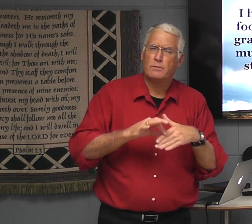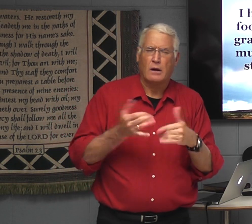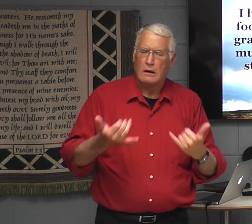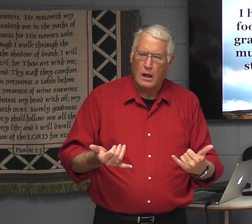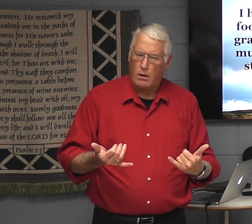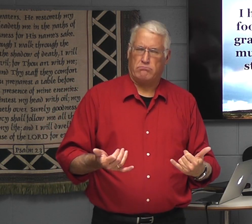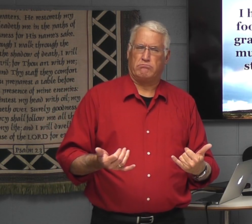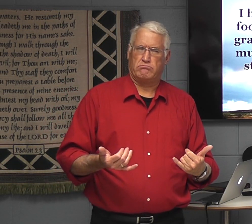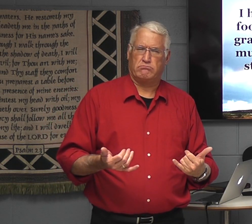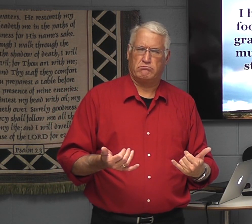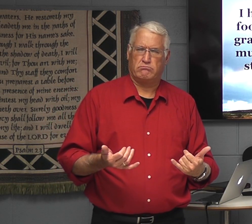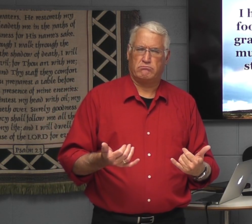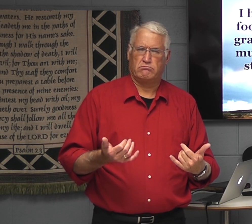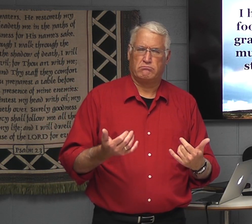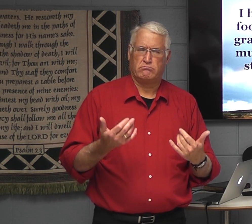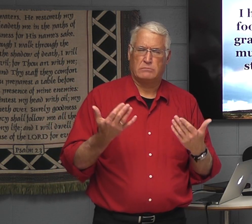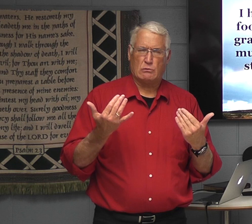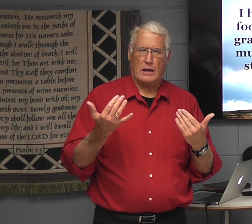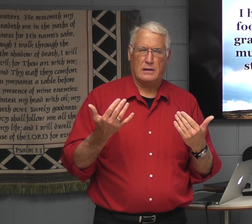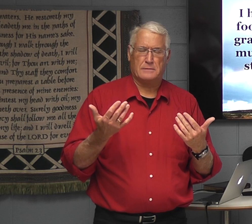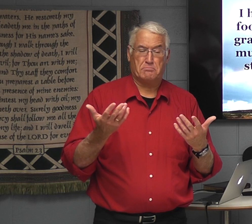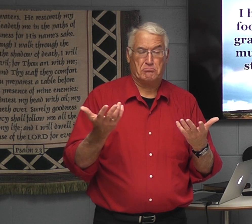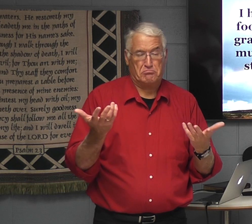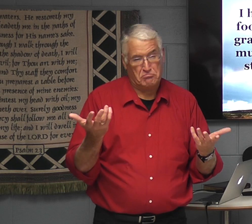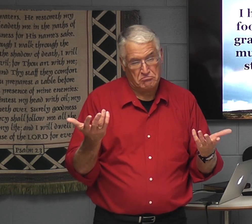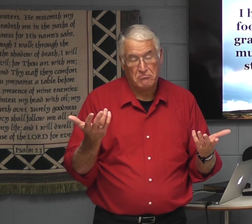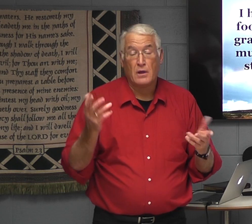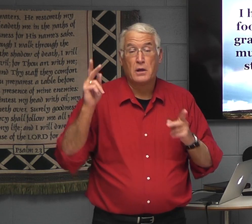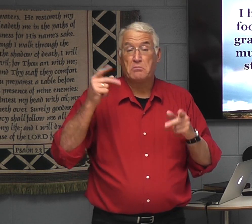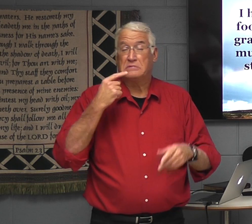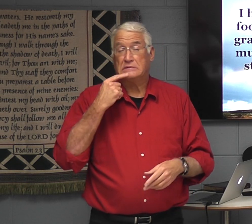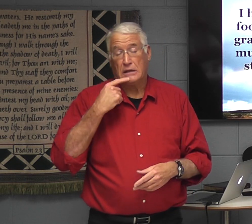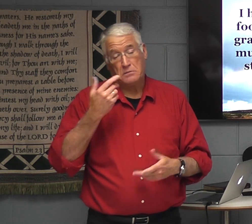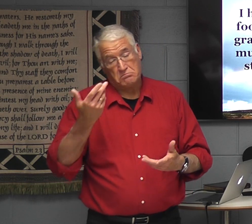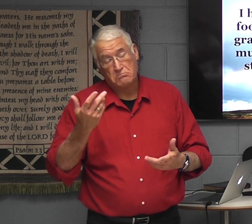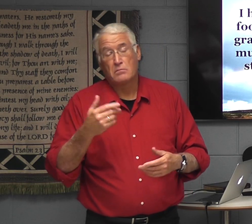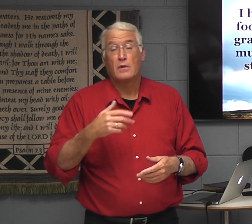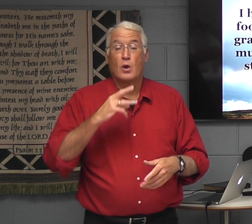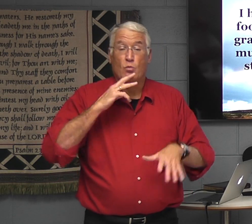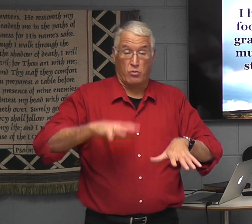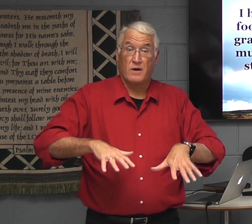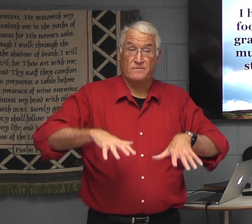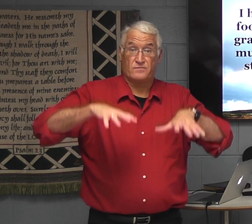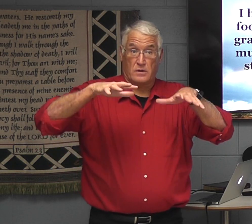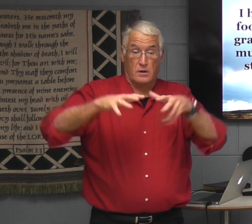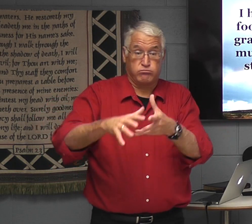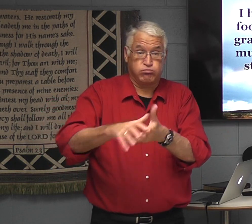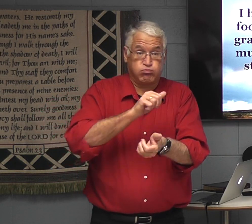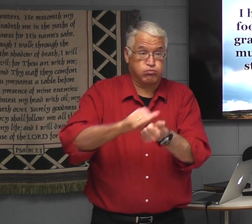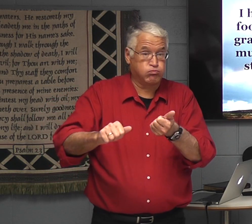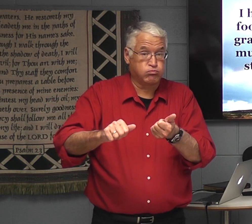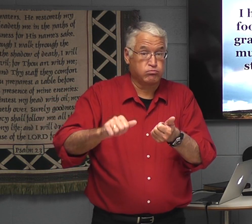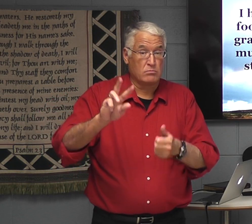Well, why not before? Why not meat until now? Well, some people say that, during the